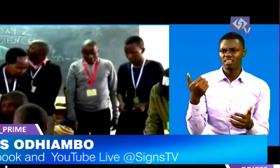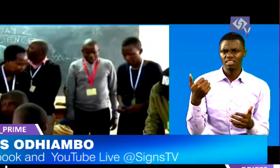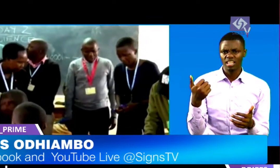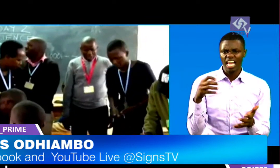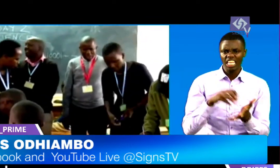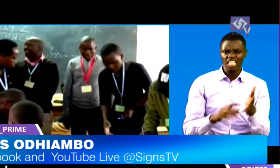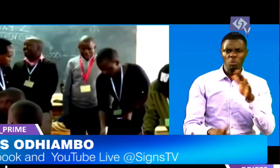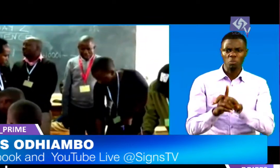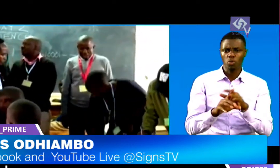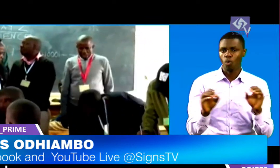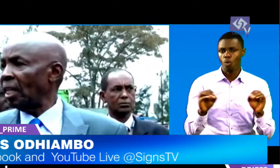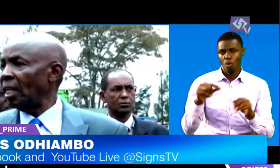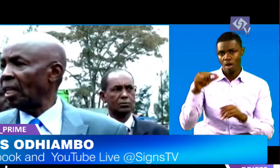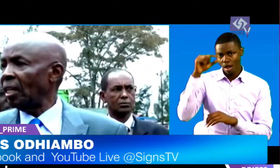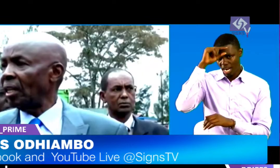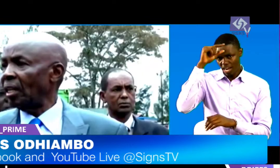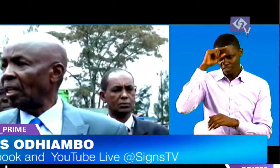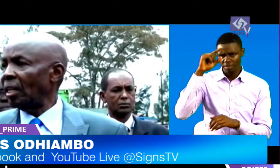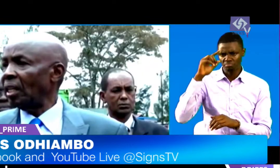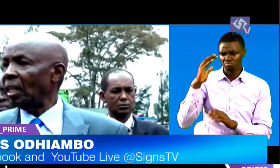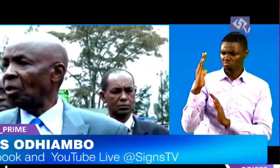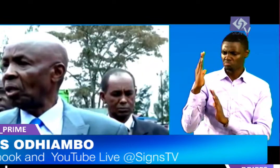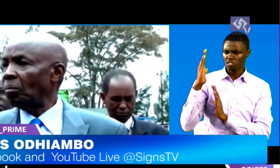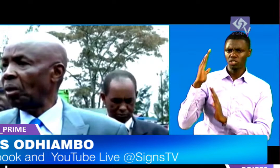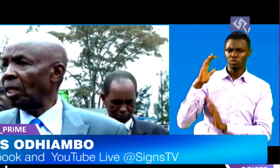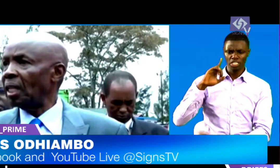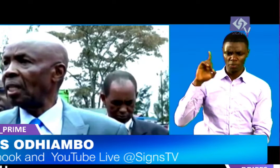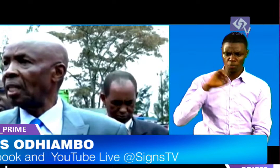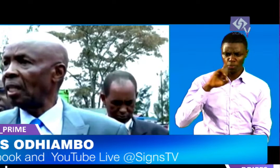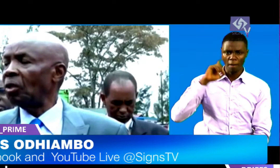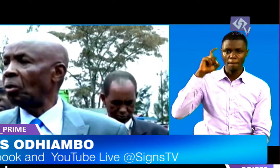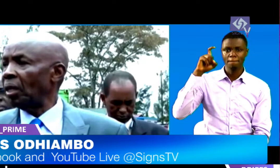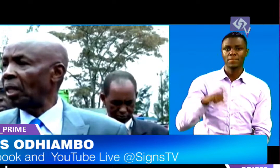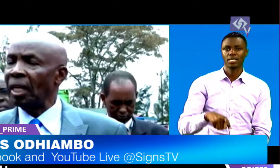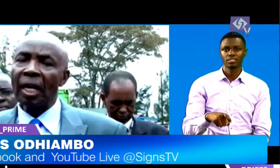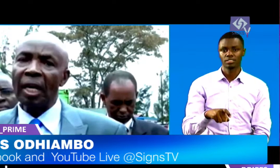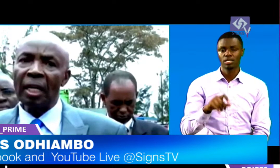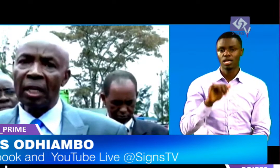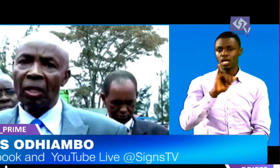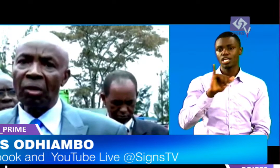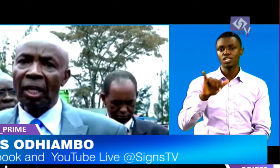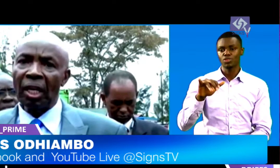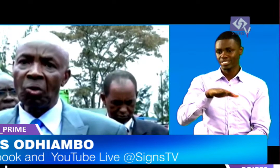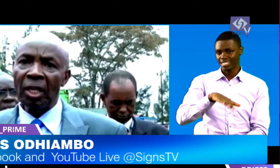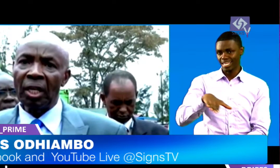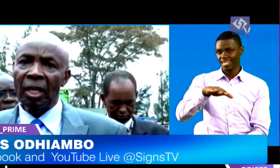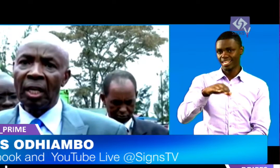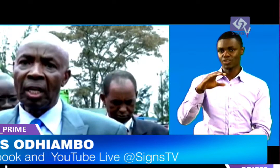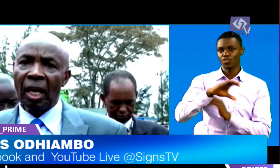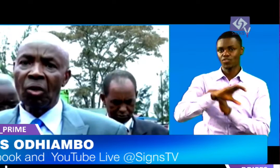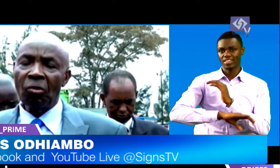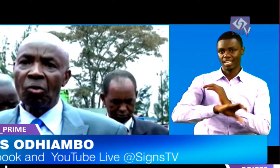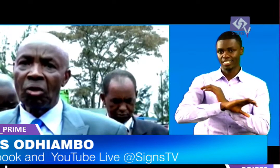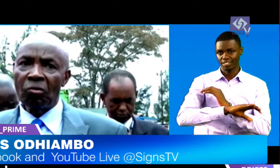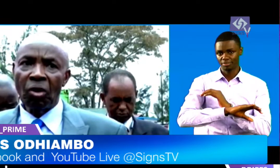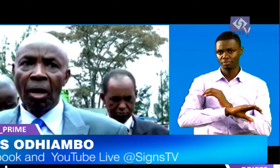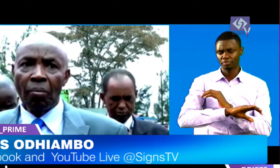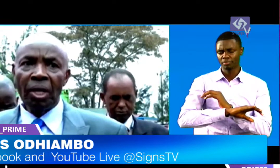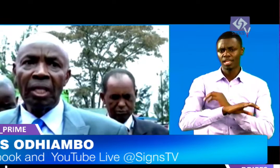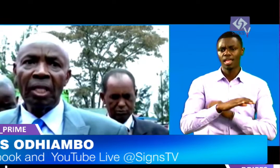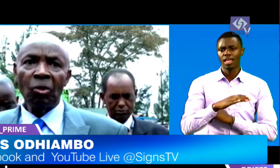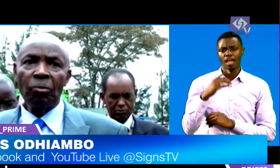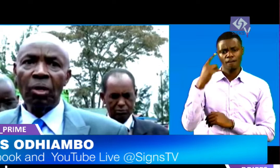The government will continue tightening the security measures in those particular areas of the country. And of course,